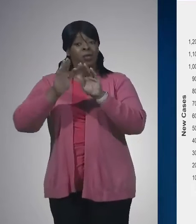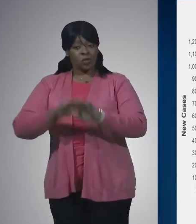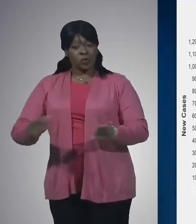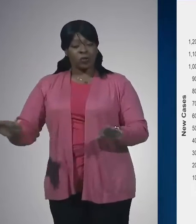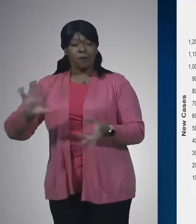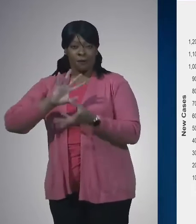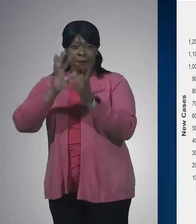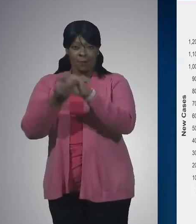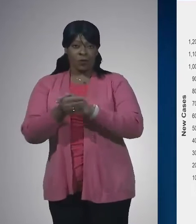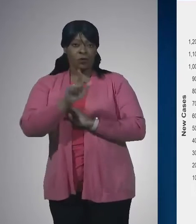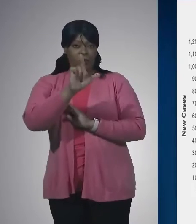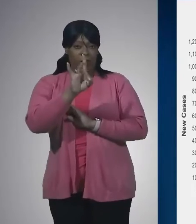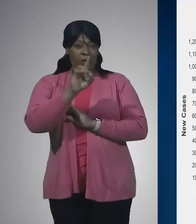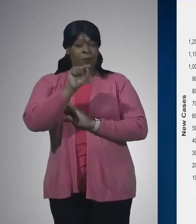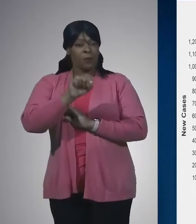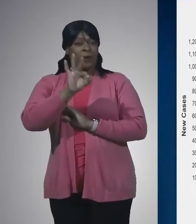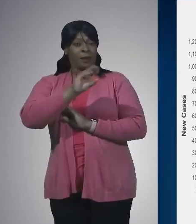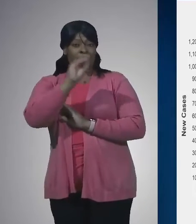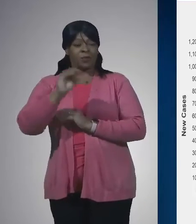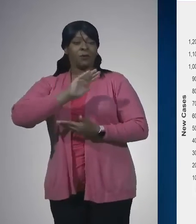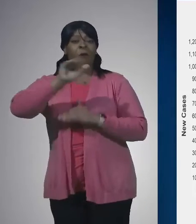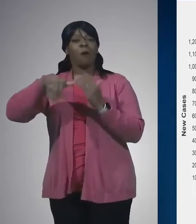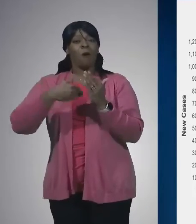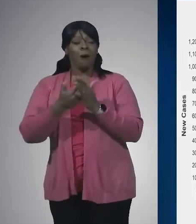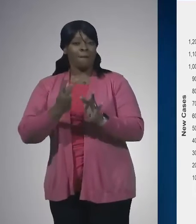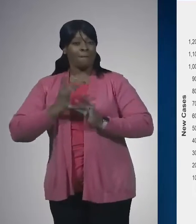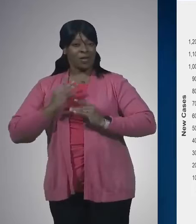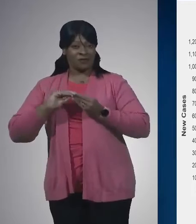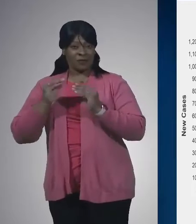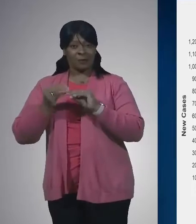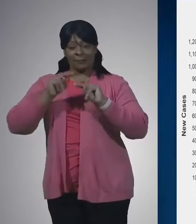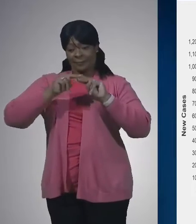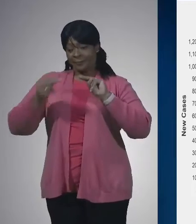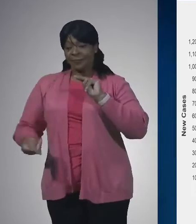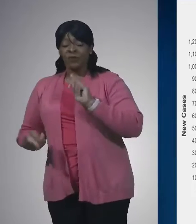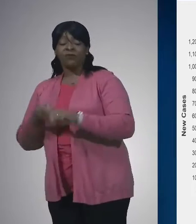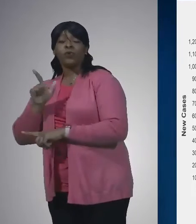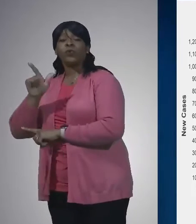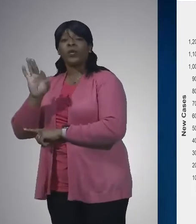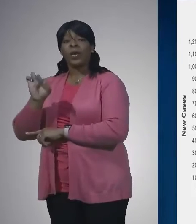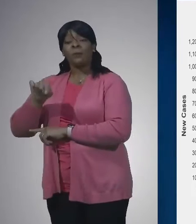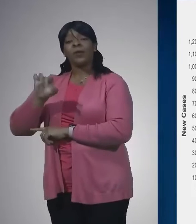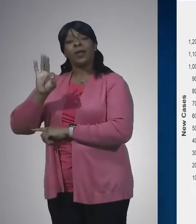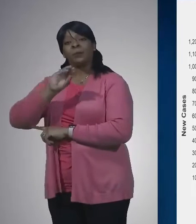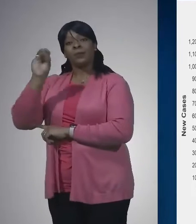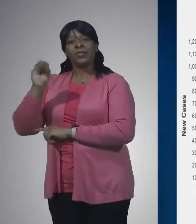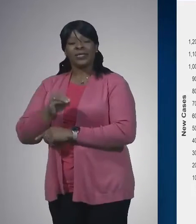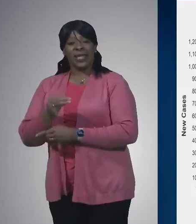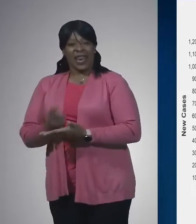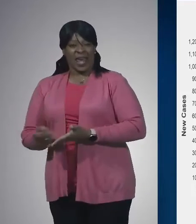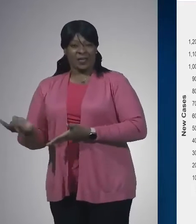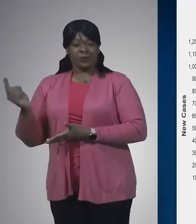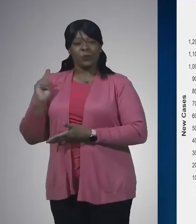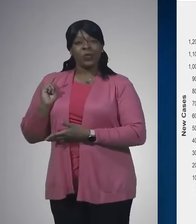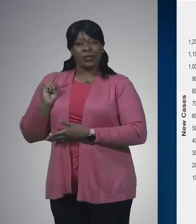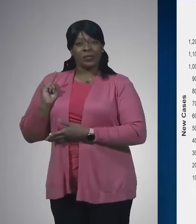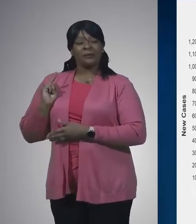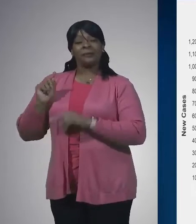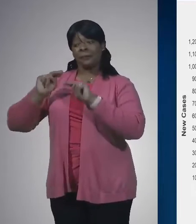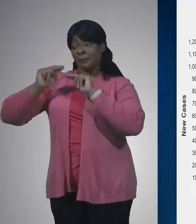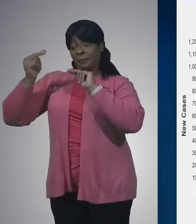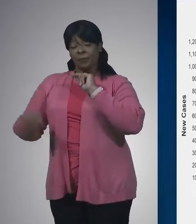comprise 28.9% of all active cases, down from 29.9% this time last week